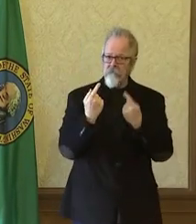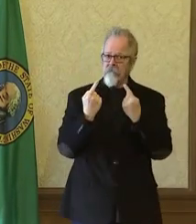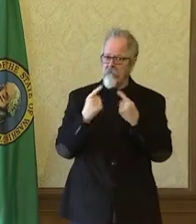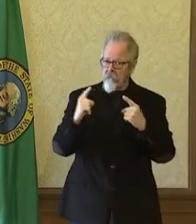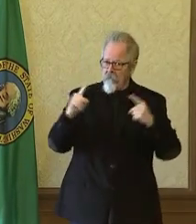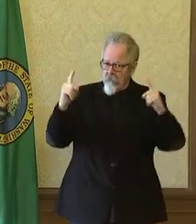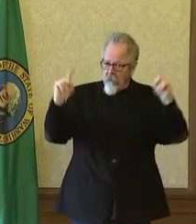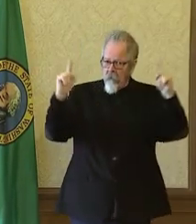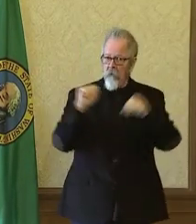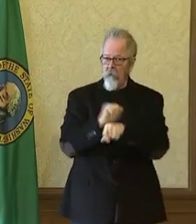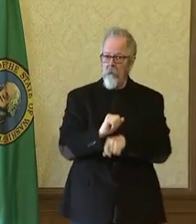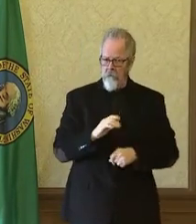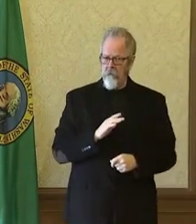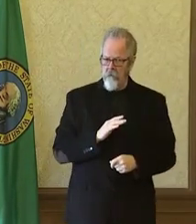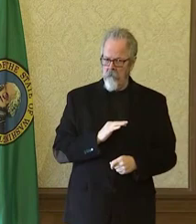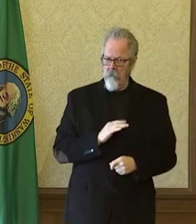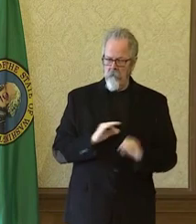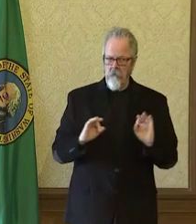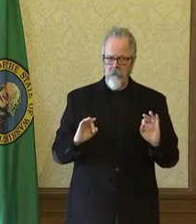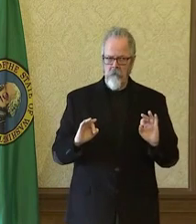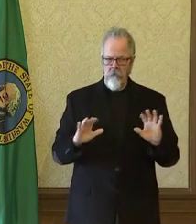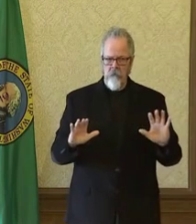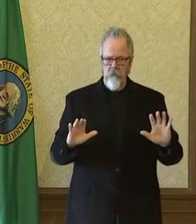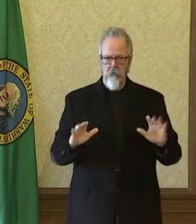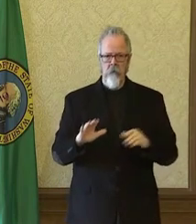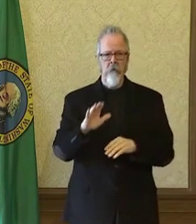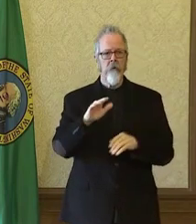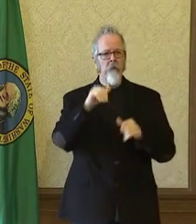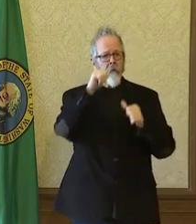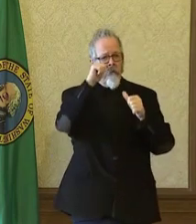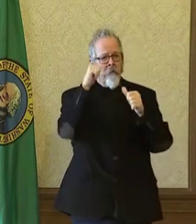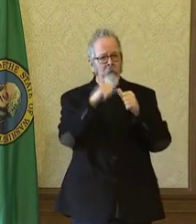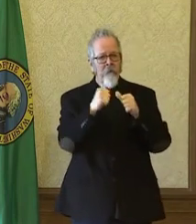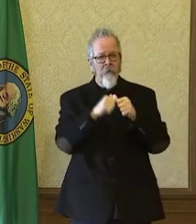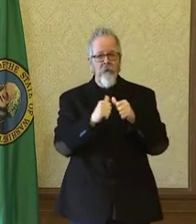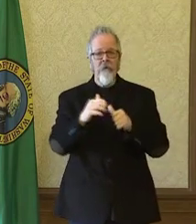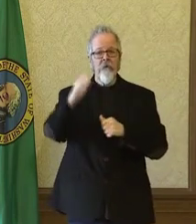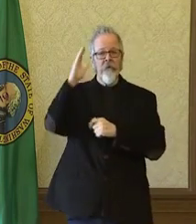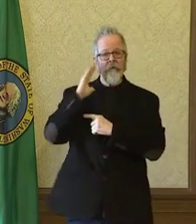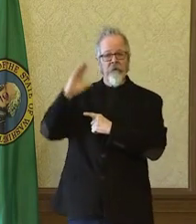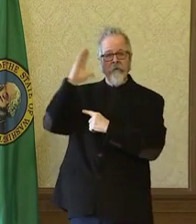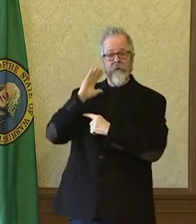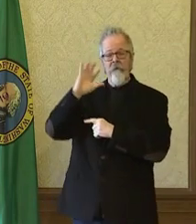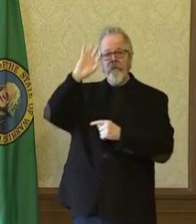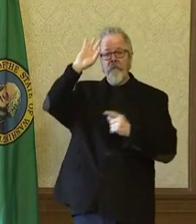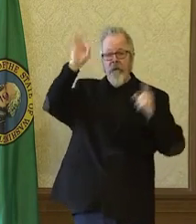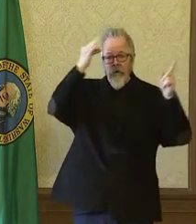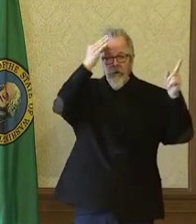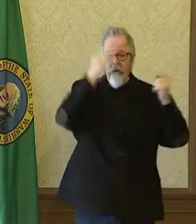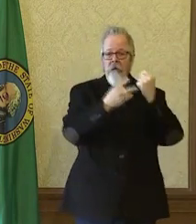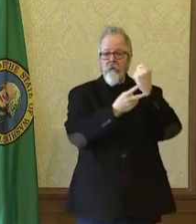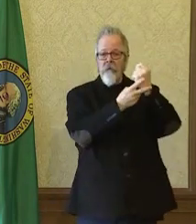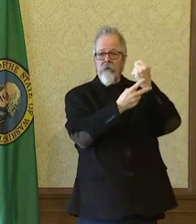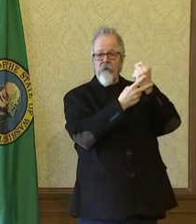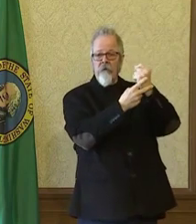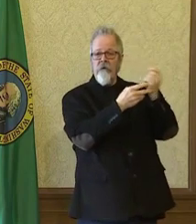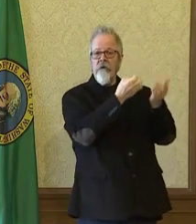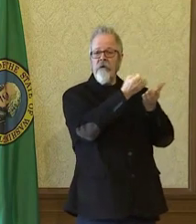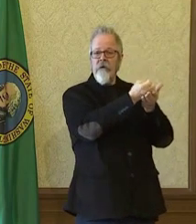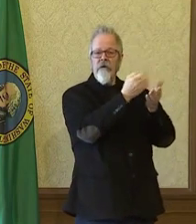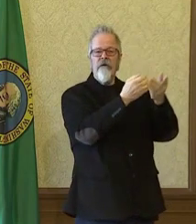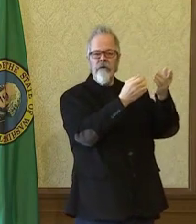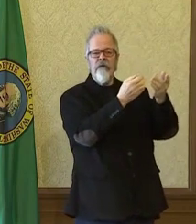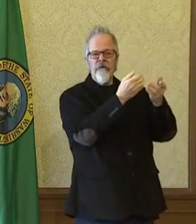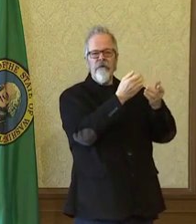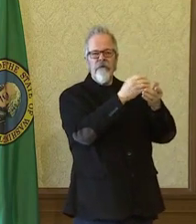severe shortage in their medical system can use them, as well as 300 beds that have gone back to the national